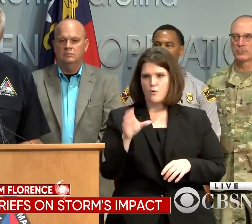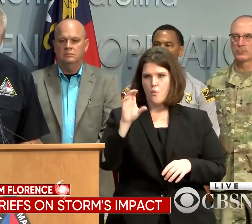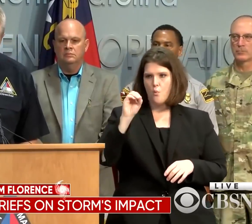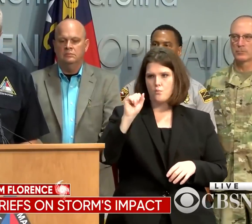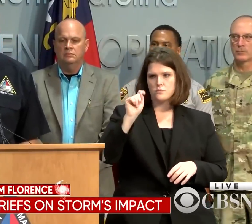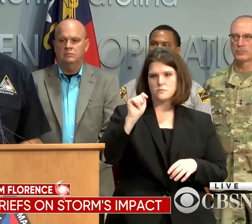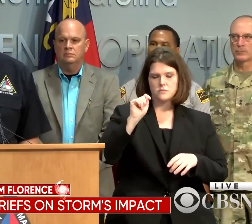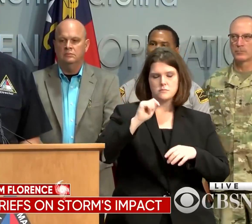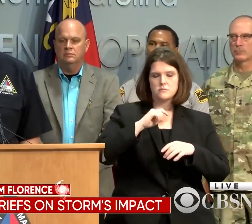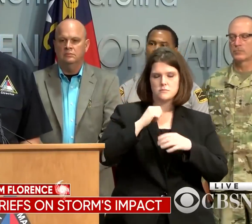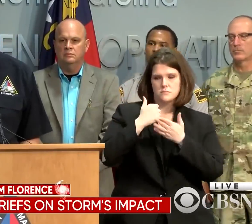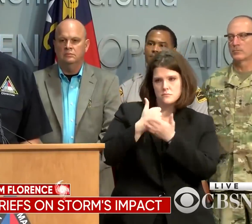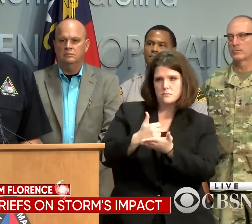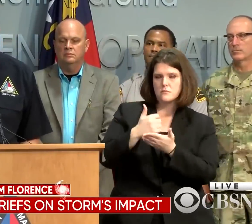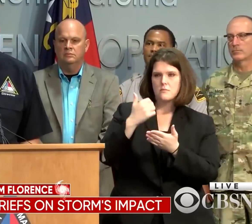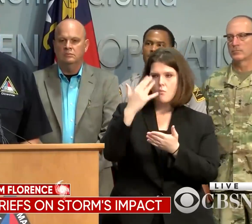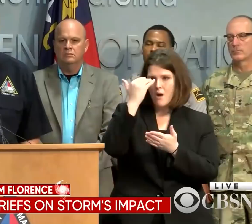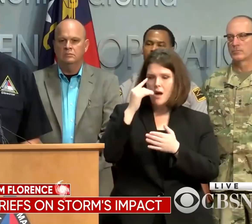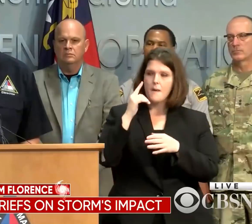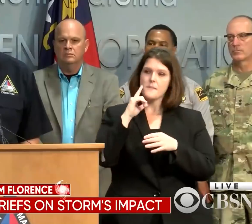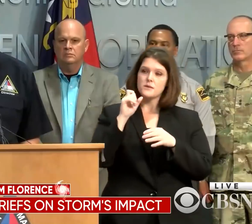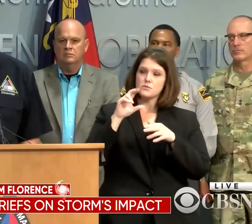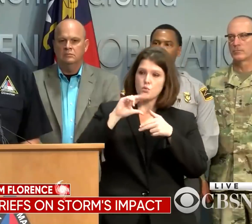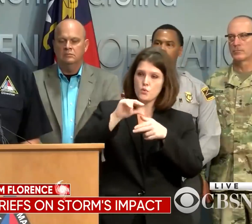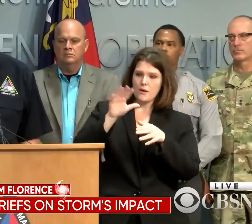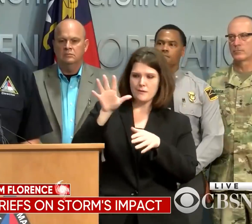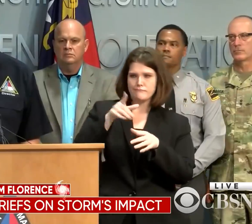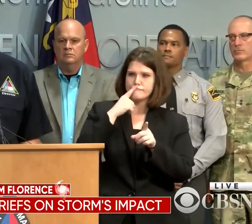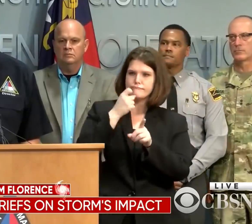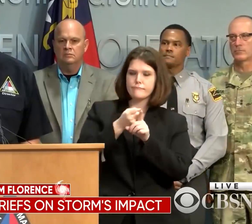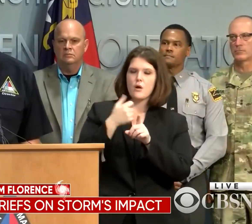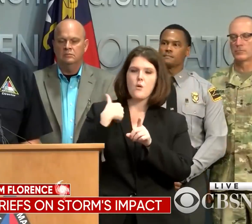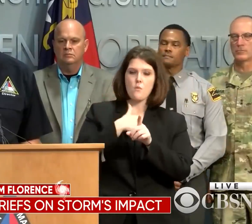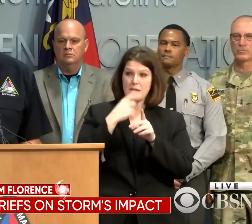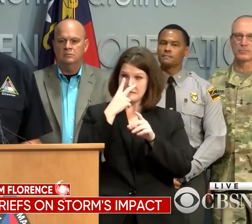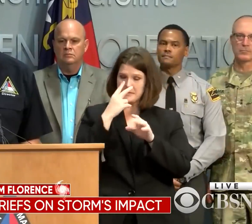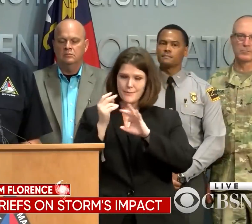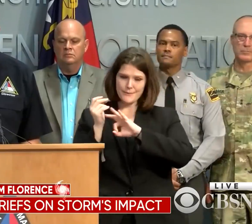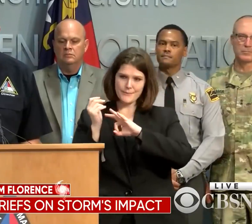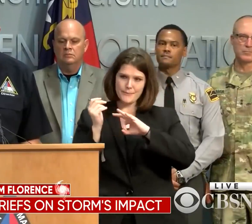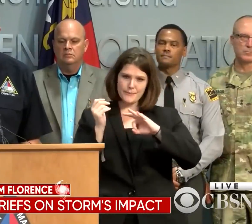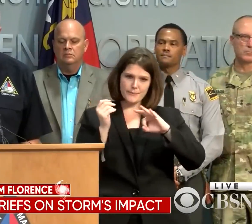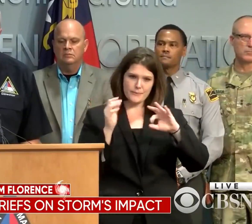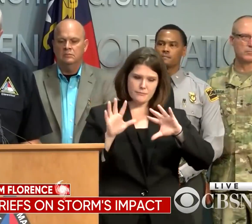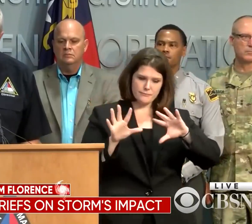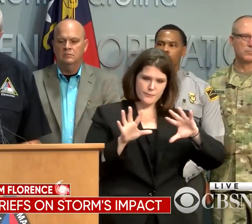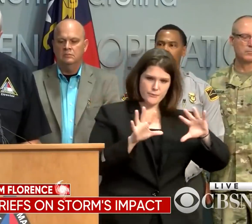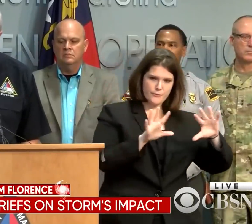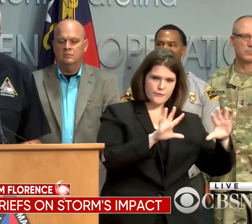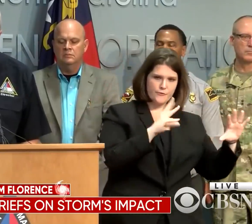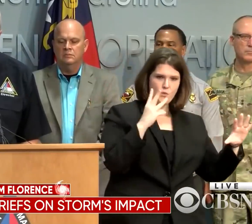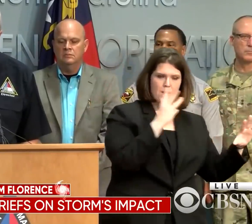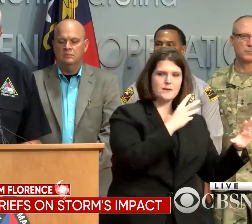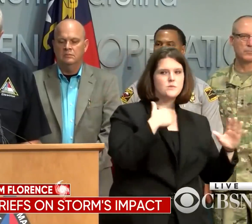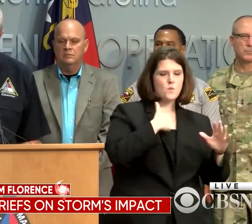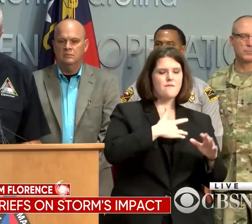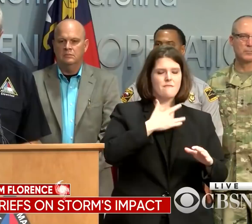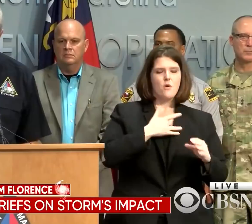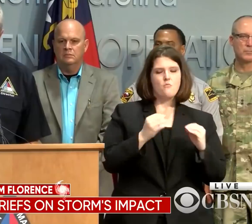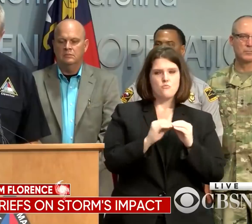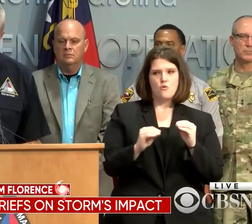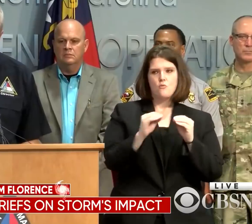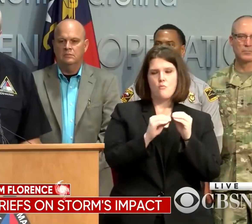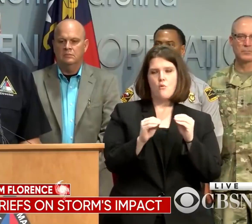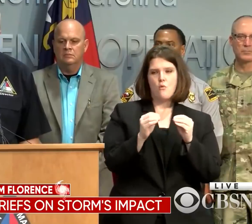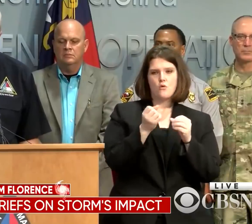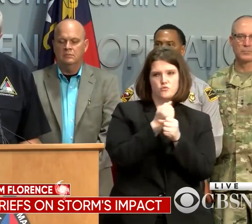here. And again, as the storm moves west, we anticipate we'll be seeing more of those types of rescues. I'd like